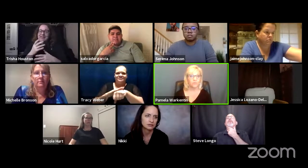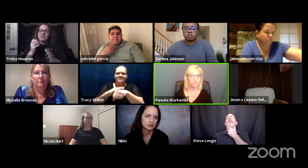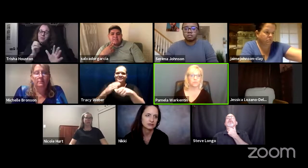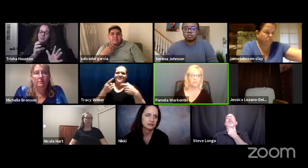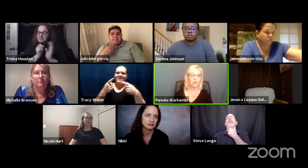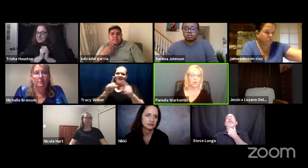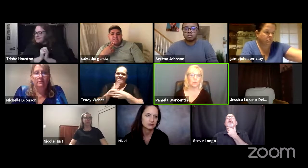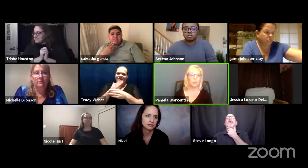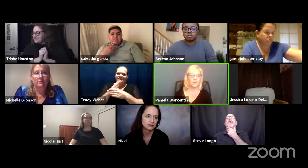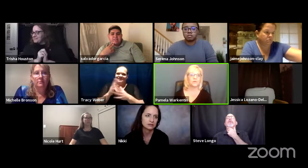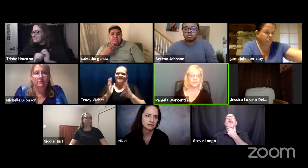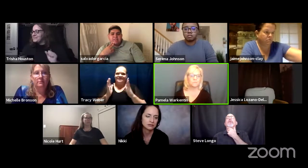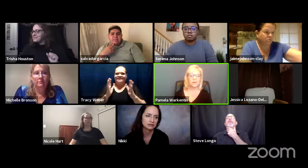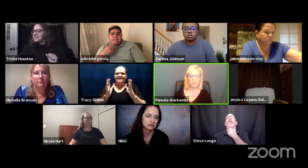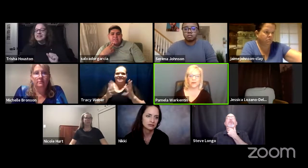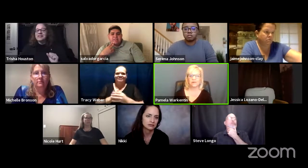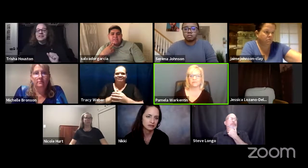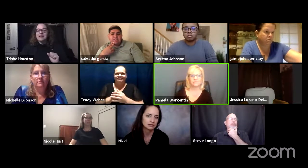alter, so be aware.